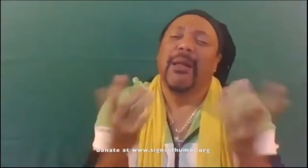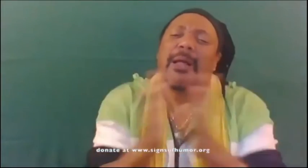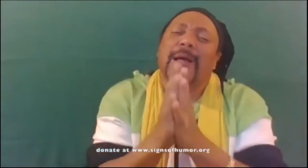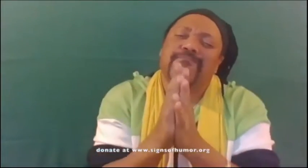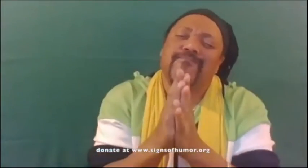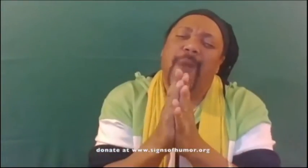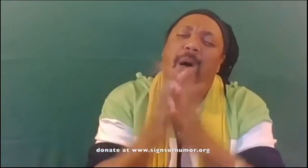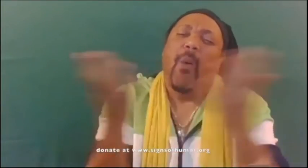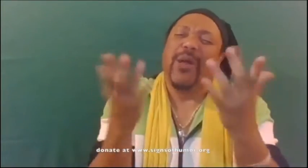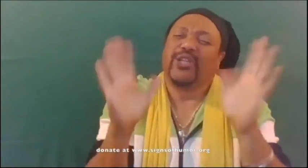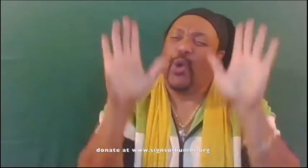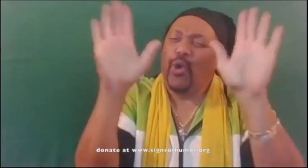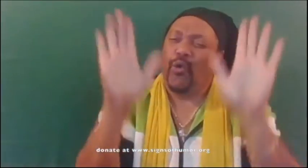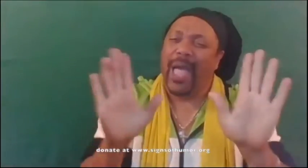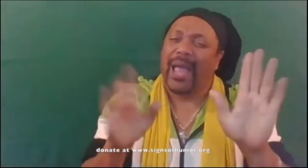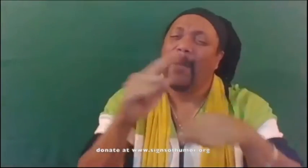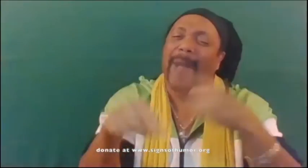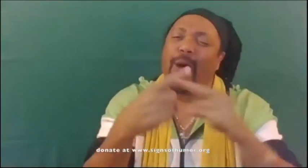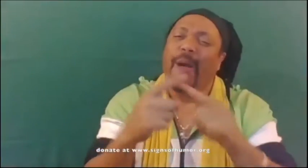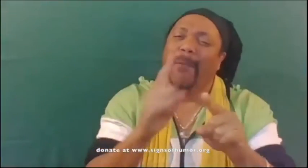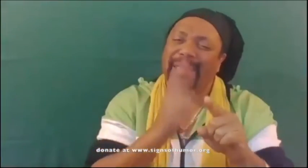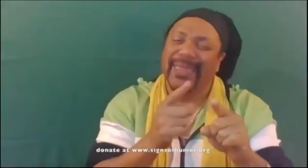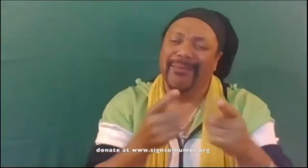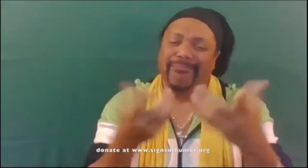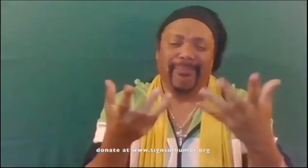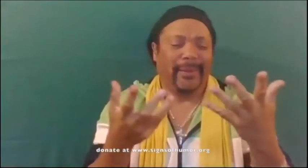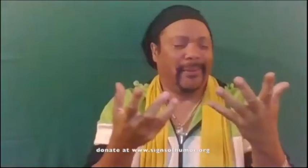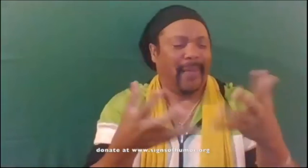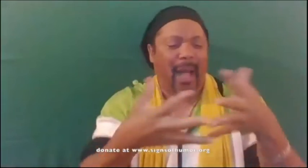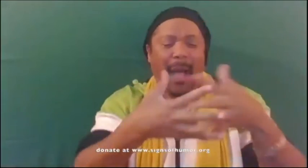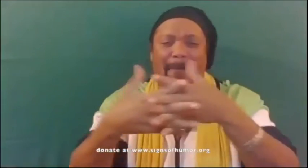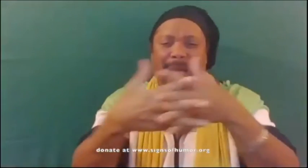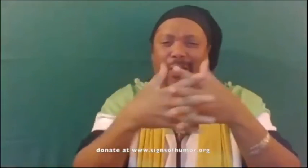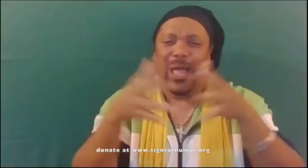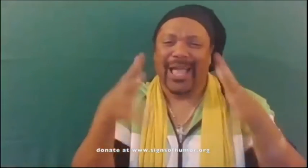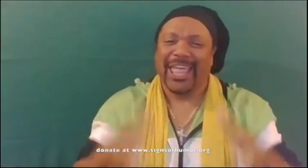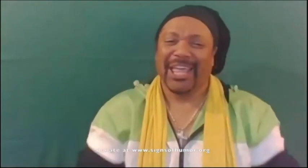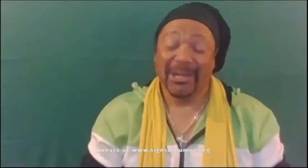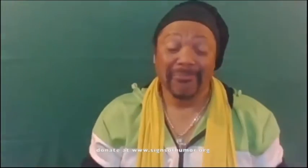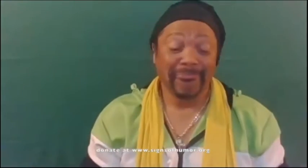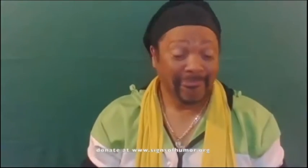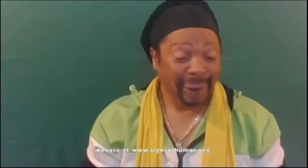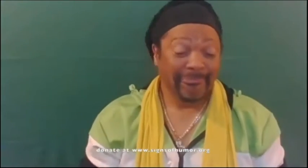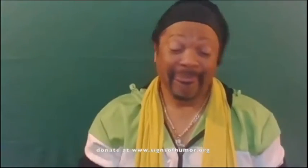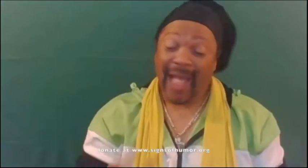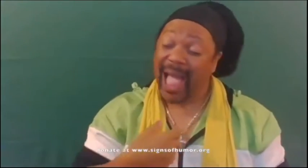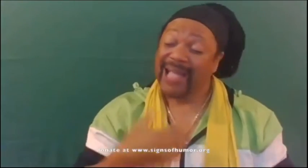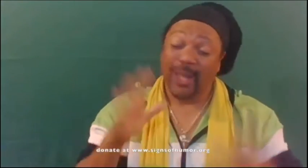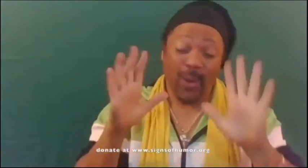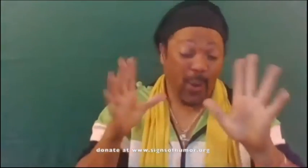always ask me, Fred, what's so great about being, an American? You ask